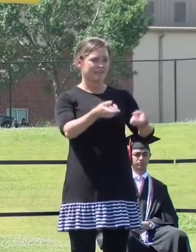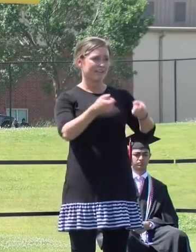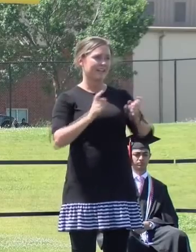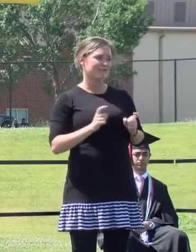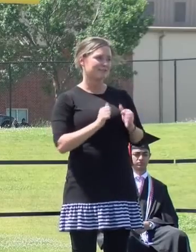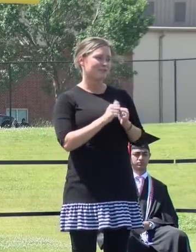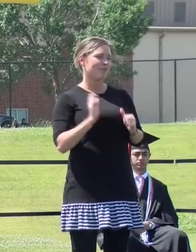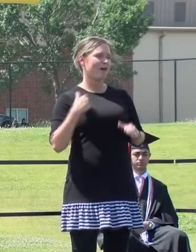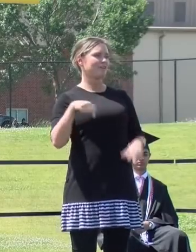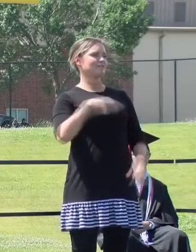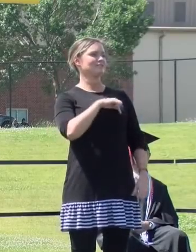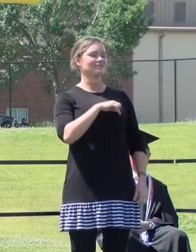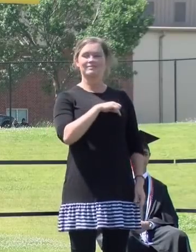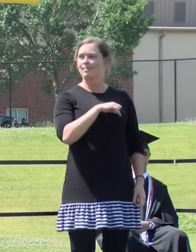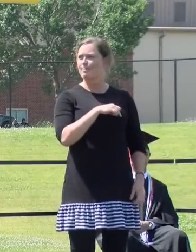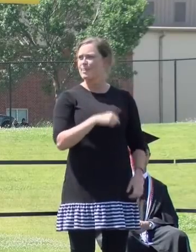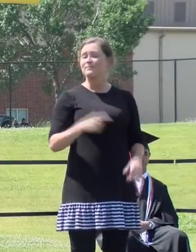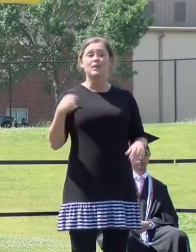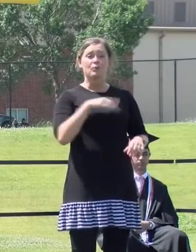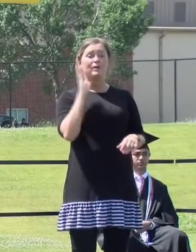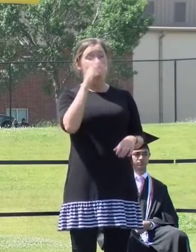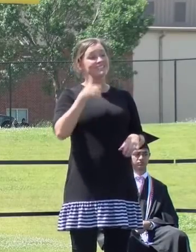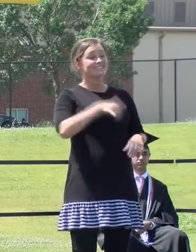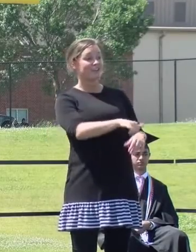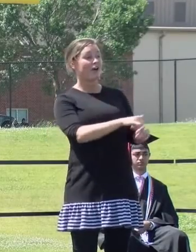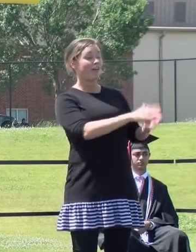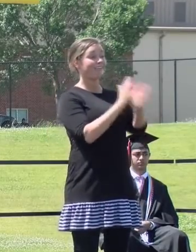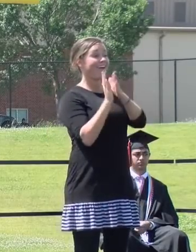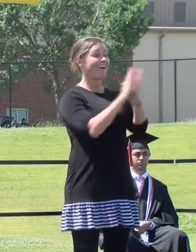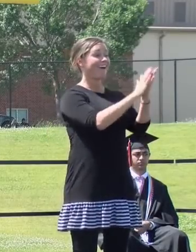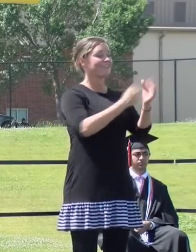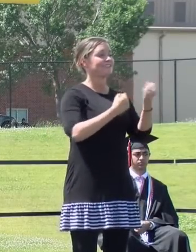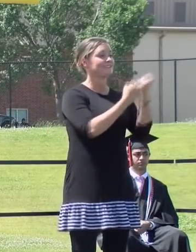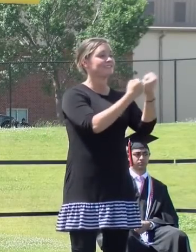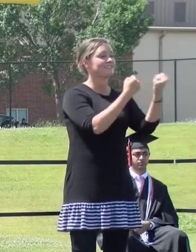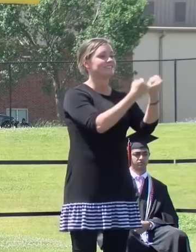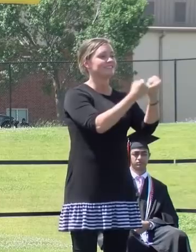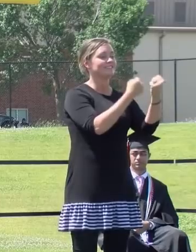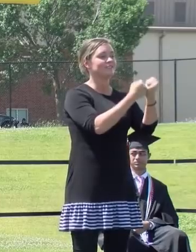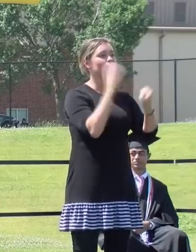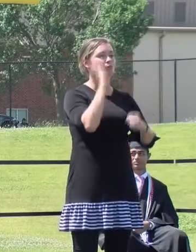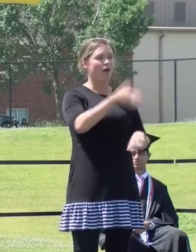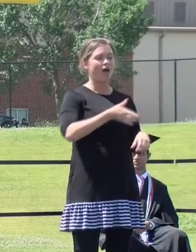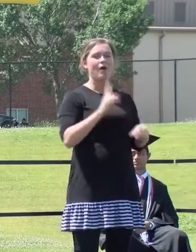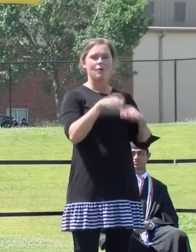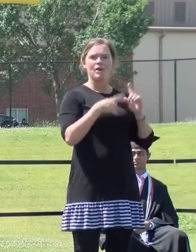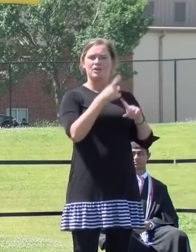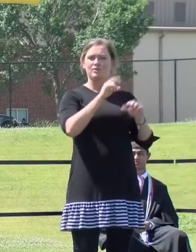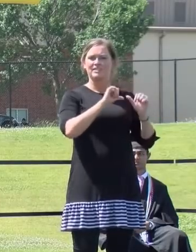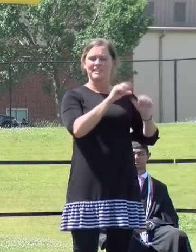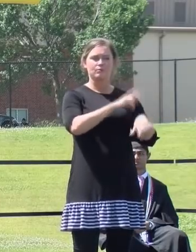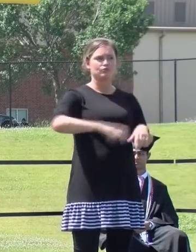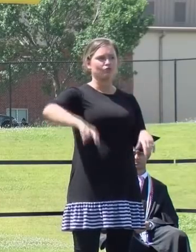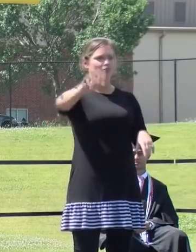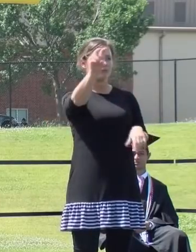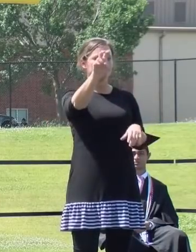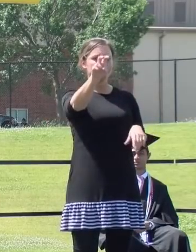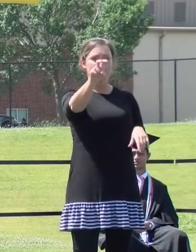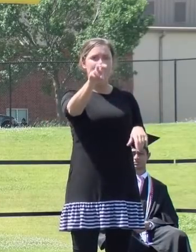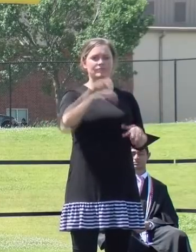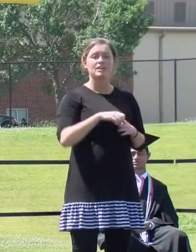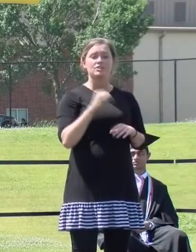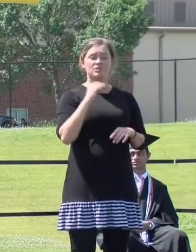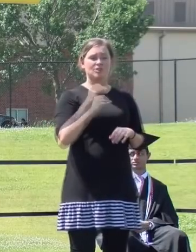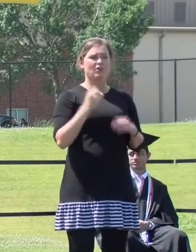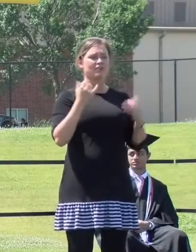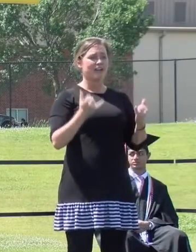us. We'll still be cheering you on, by your side, as you journey forward.